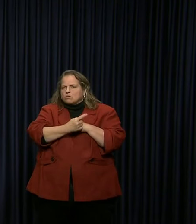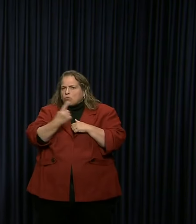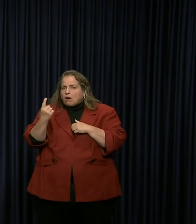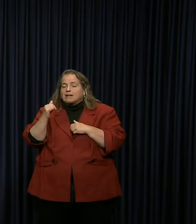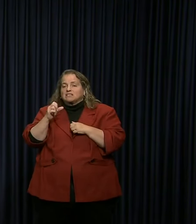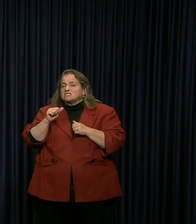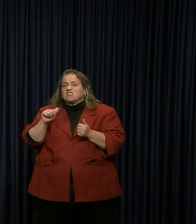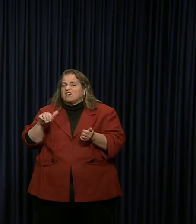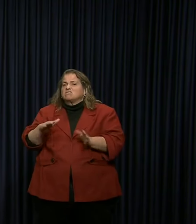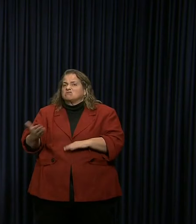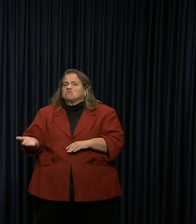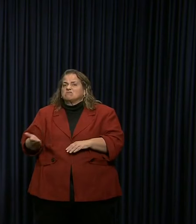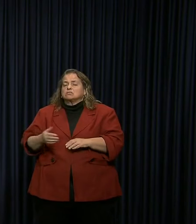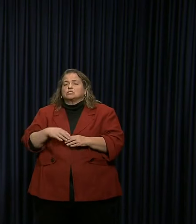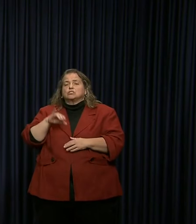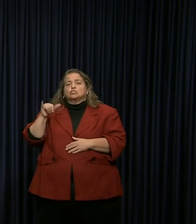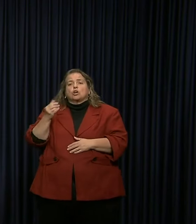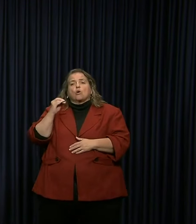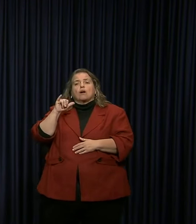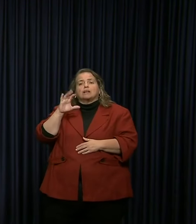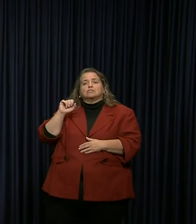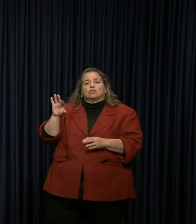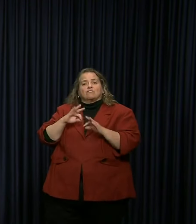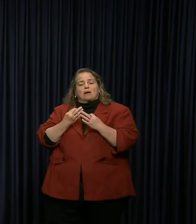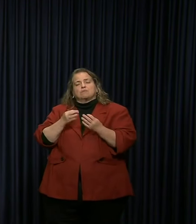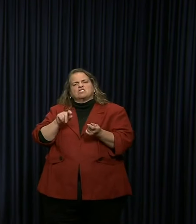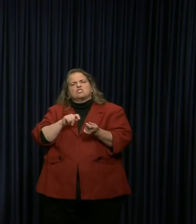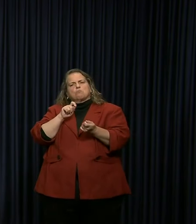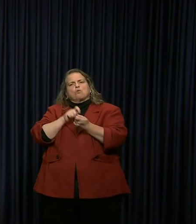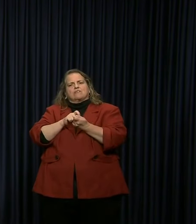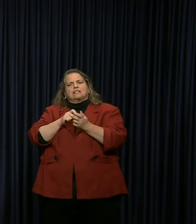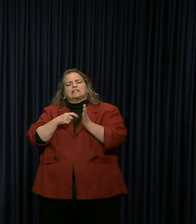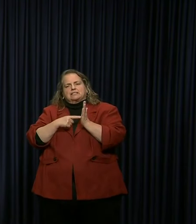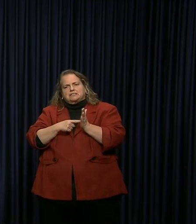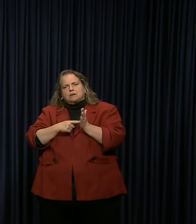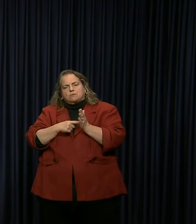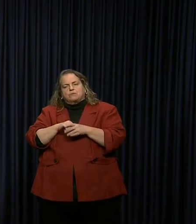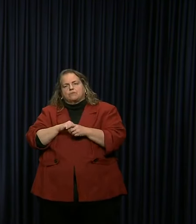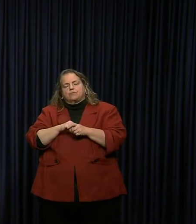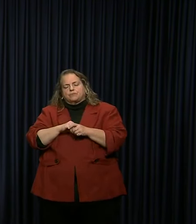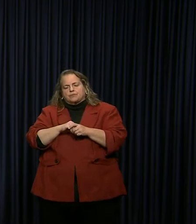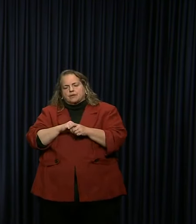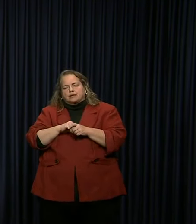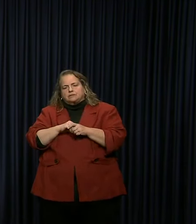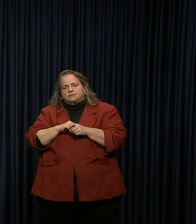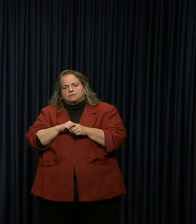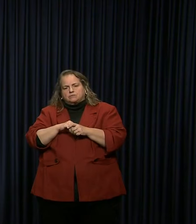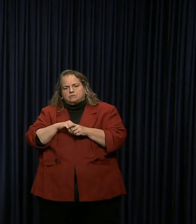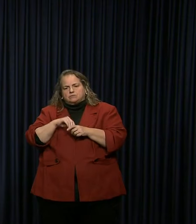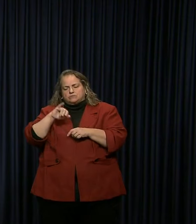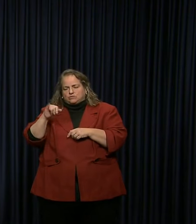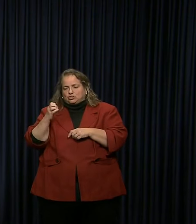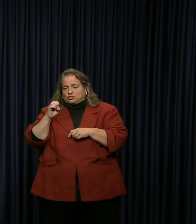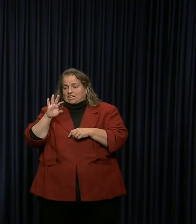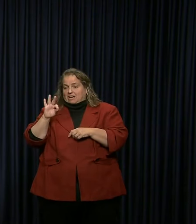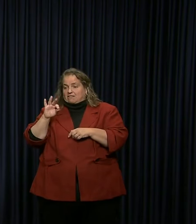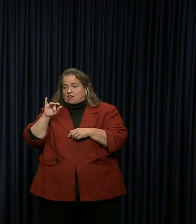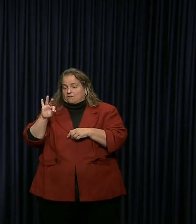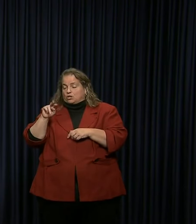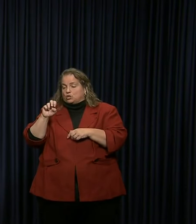devastating. Joyce and her family are the perfect example. Jeff D'Alessio of the